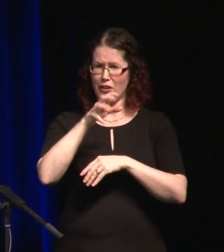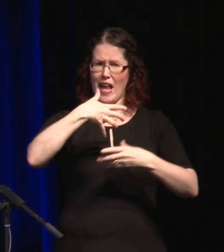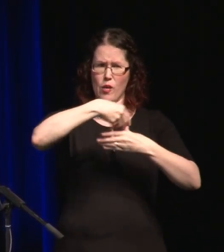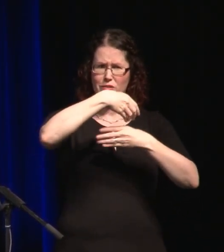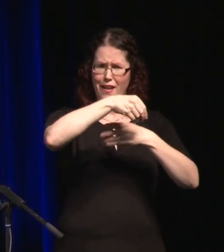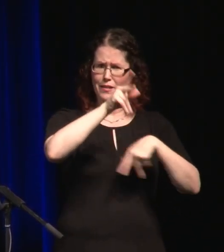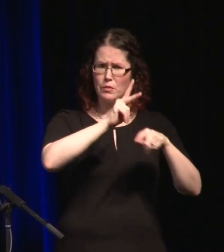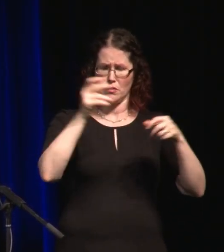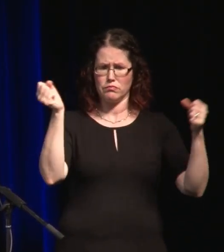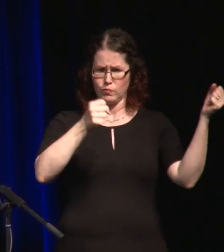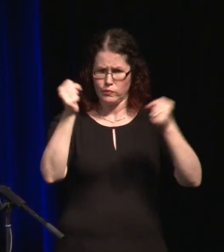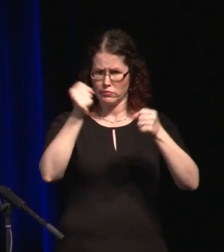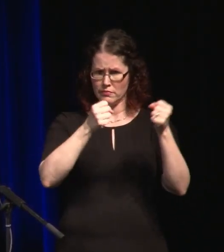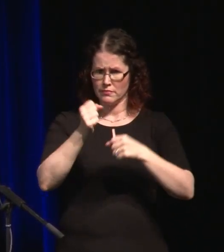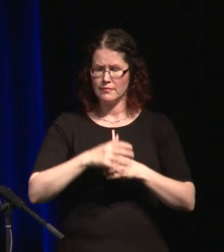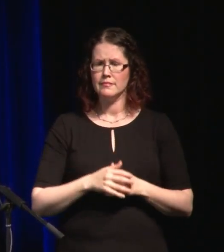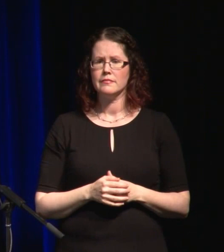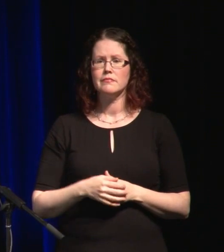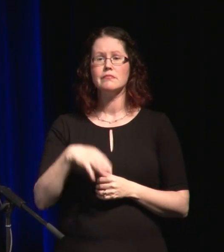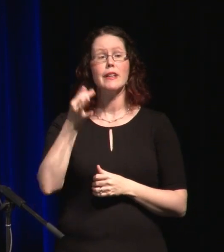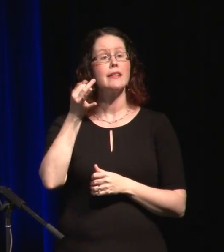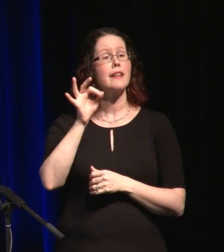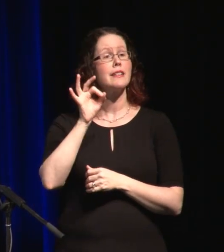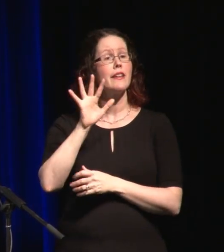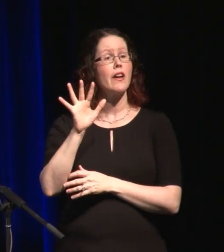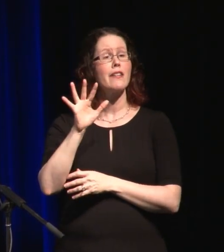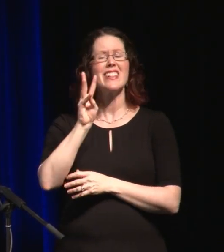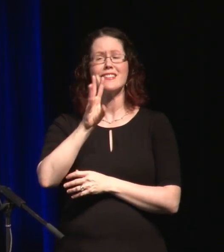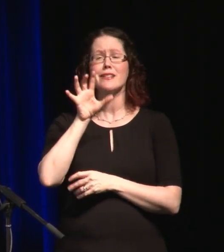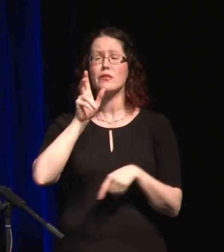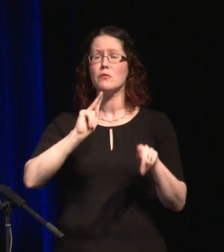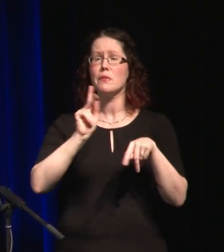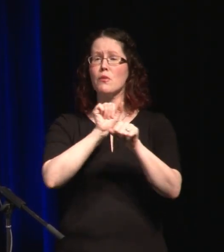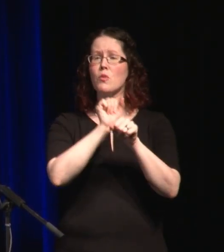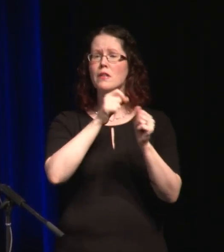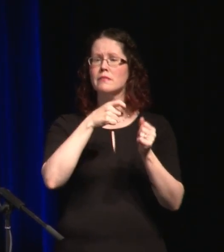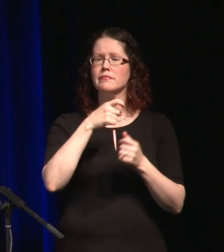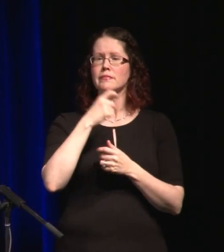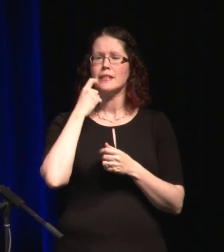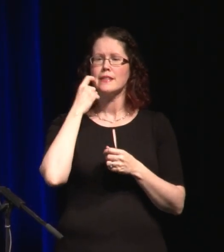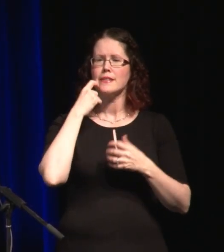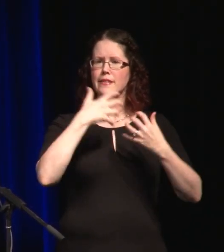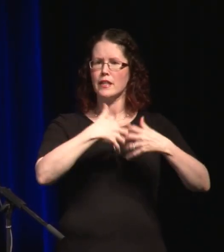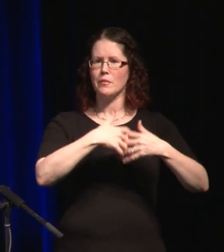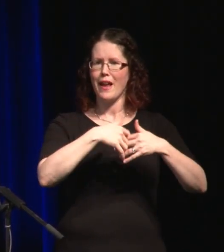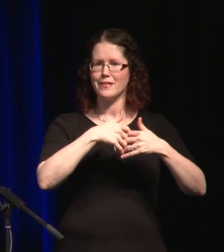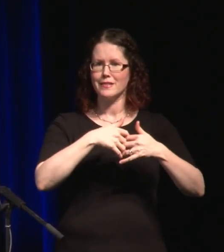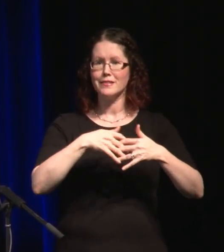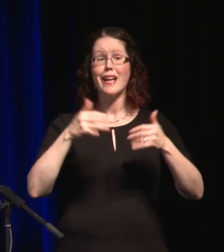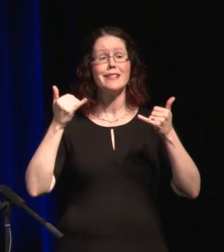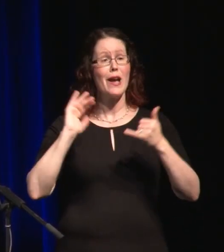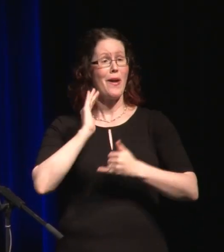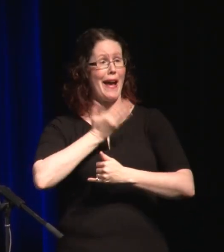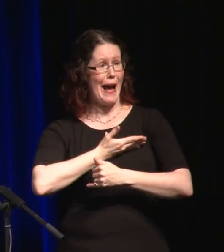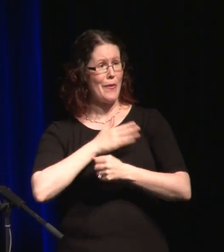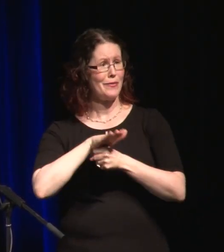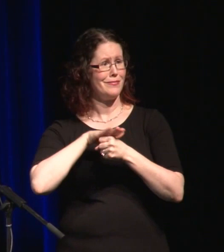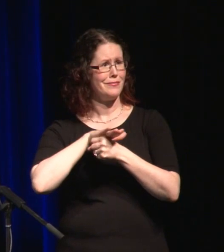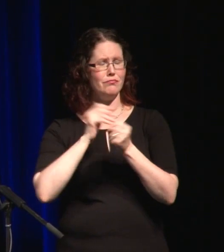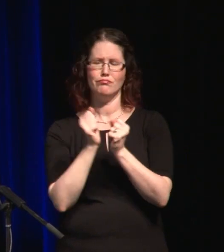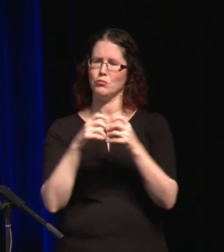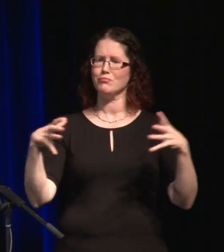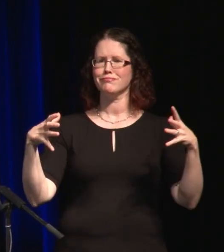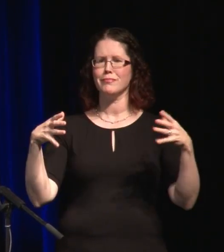In 1995, 600 people worked at the steel plant. Membertou has now exceeded that number. And mark